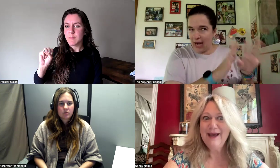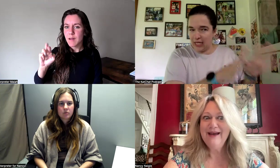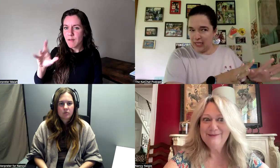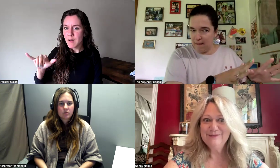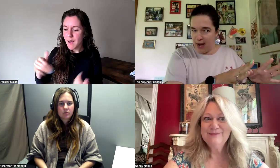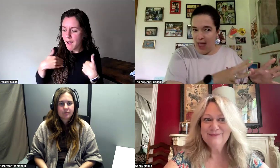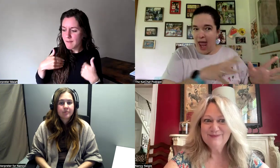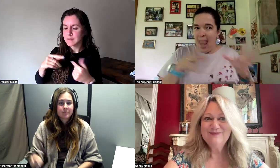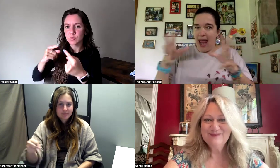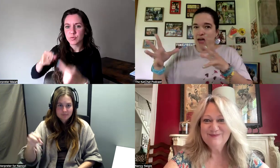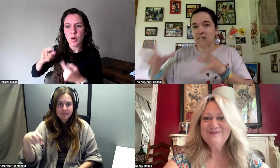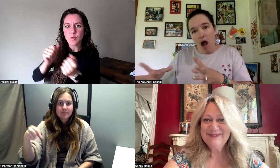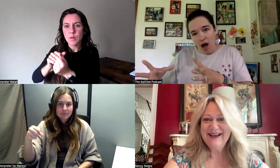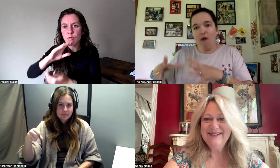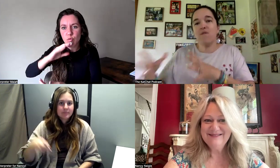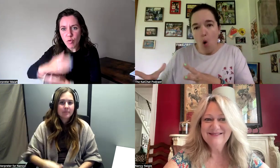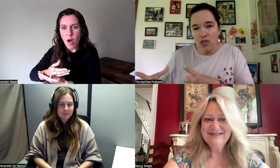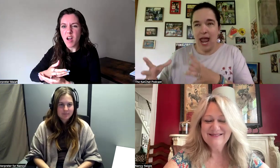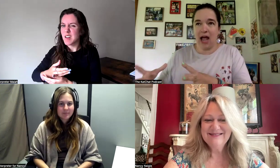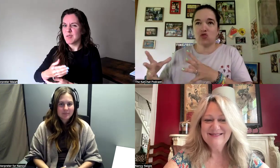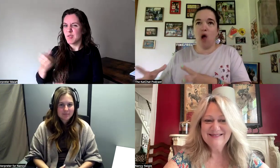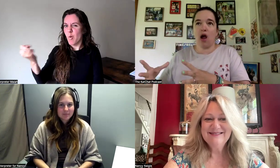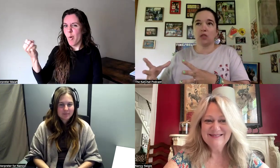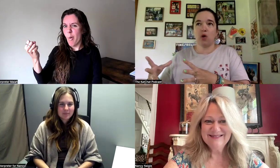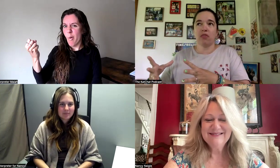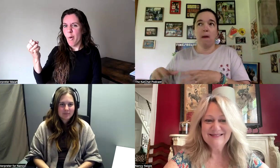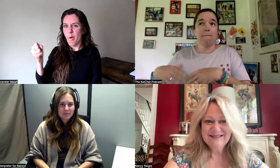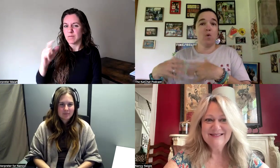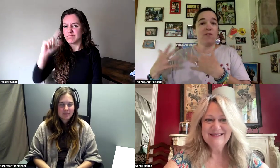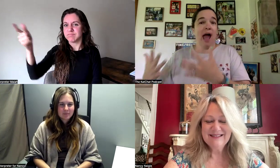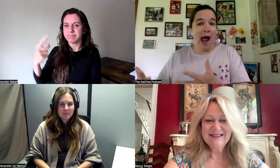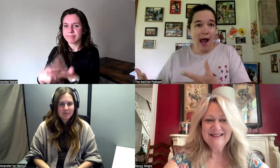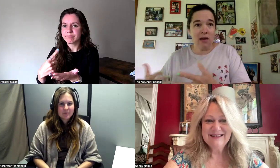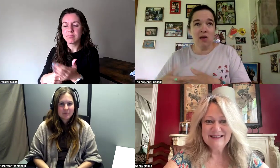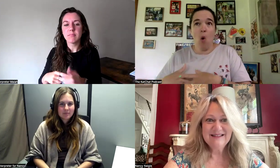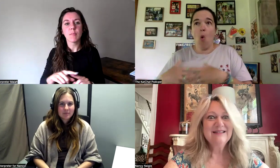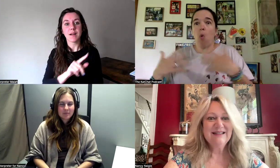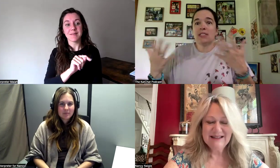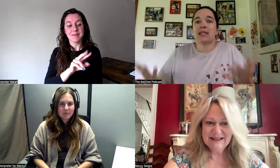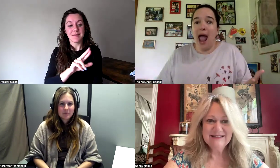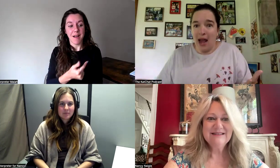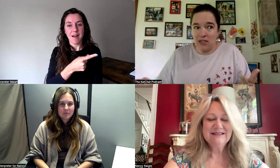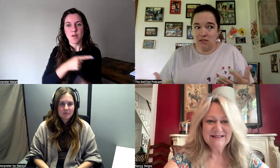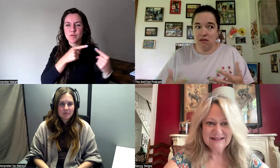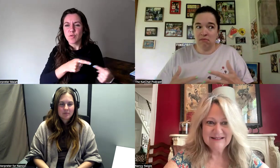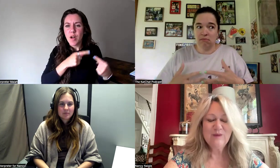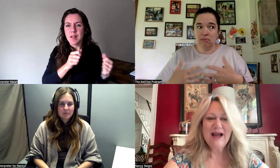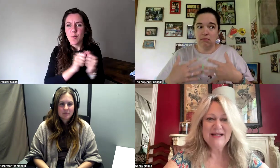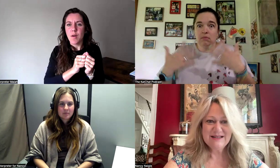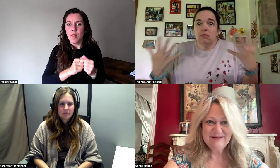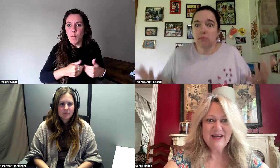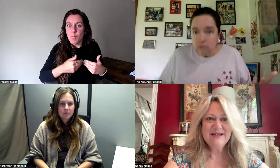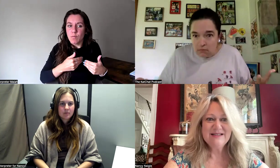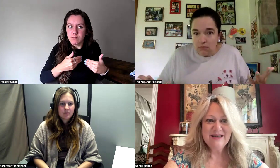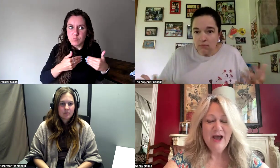into that Yeah, in a little bit. And Tug, yeah, of course, had struggled with moving on, what not.